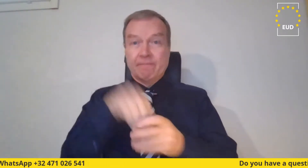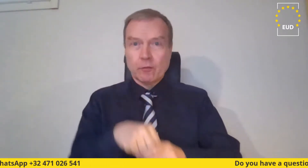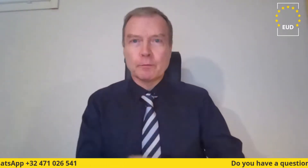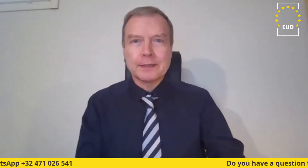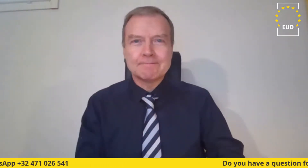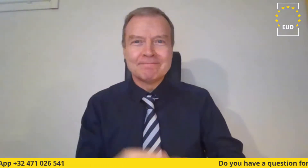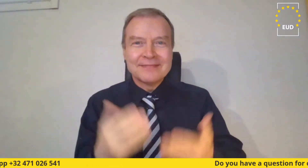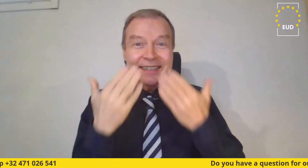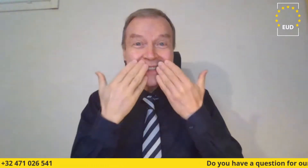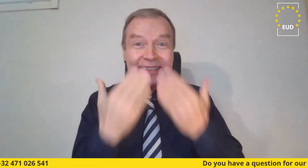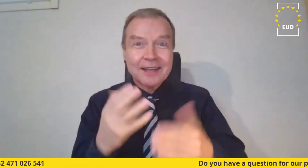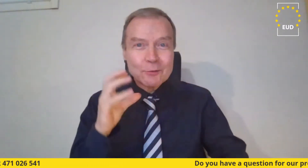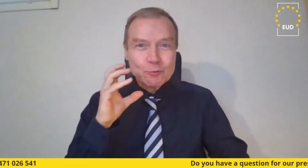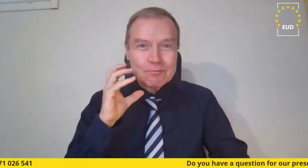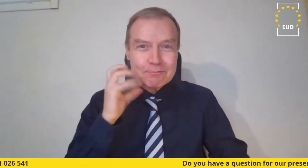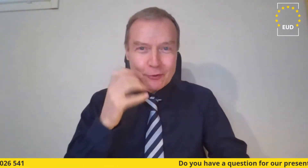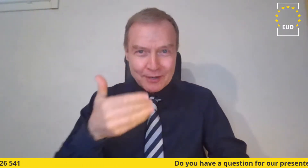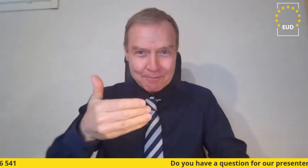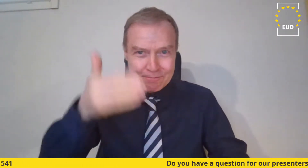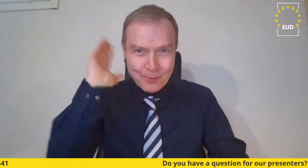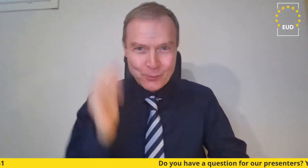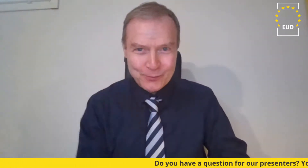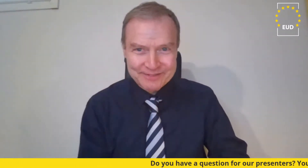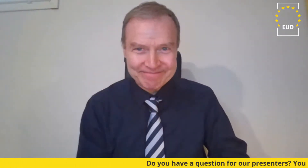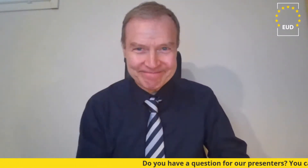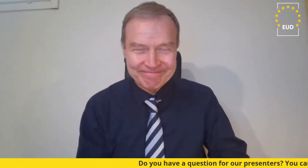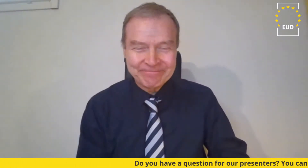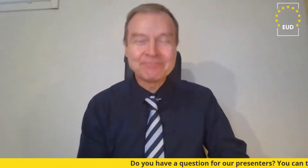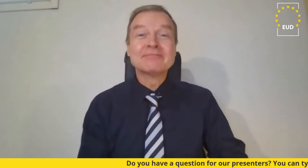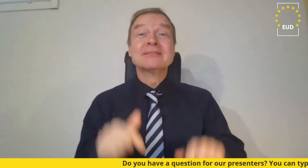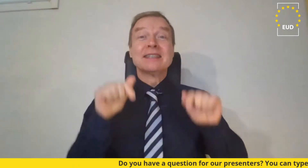team that manages the interpreted programs. Thank you, Bojan.